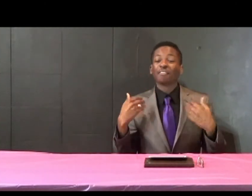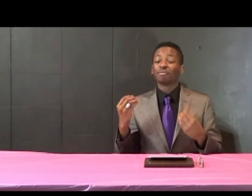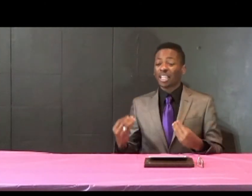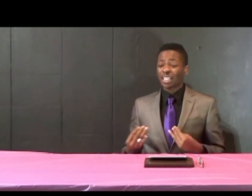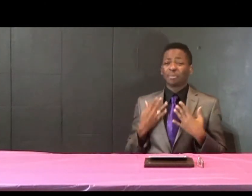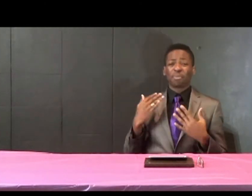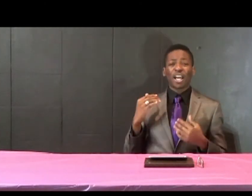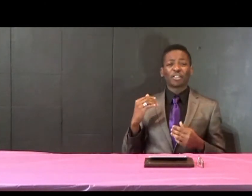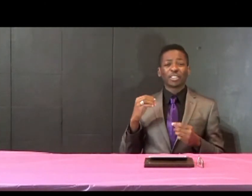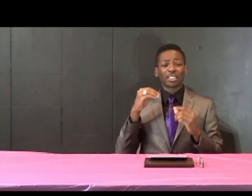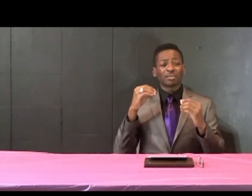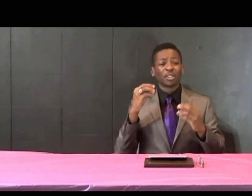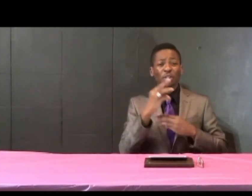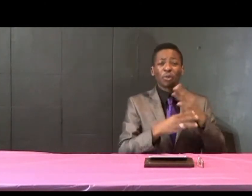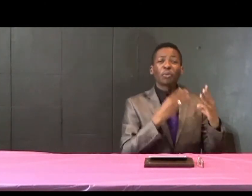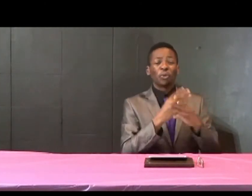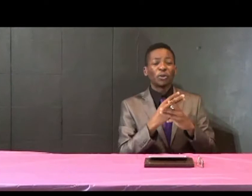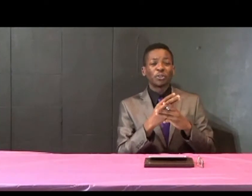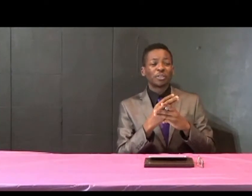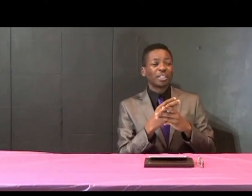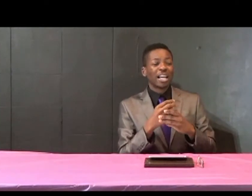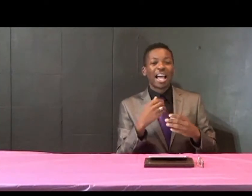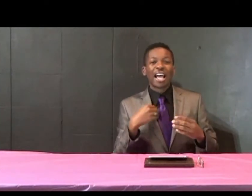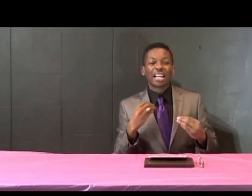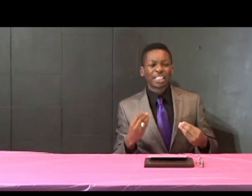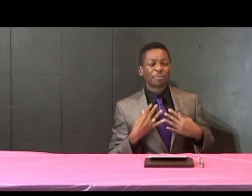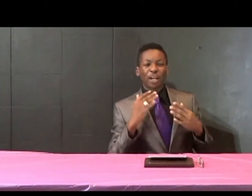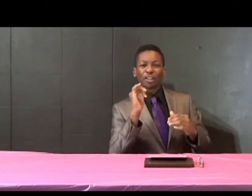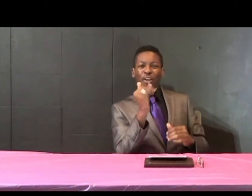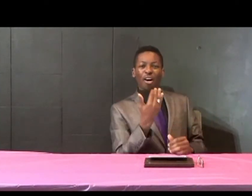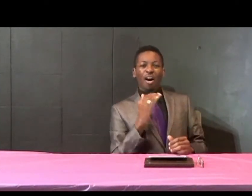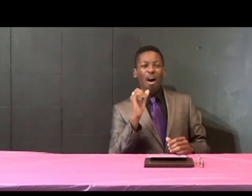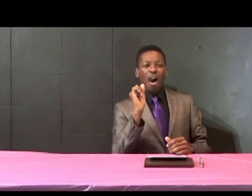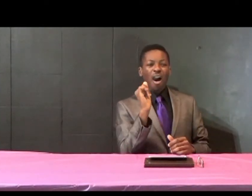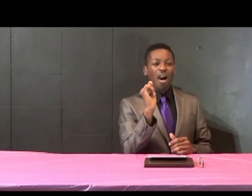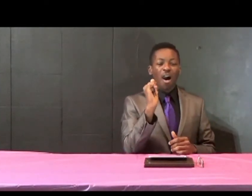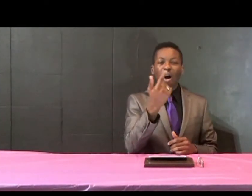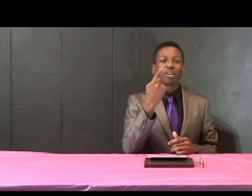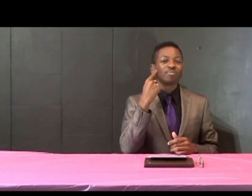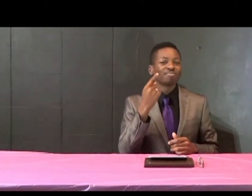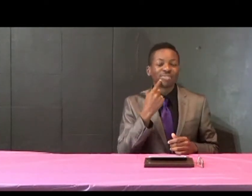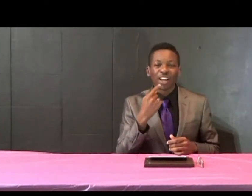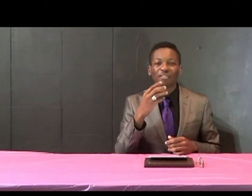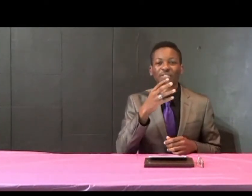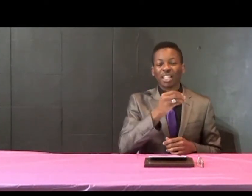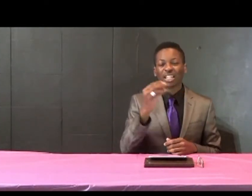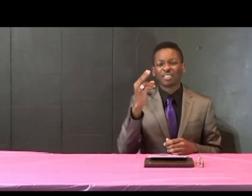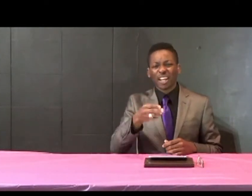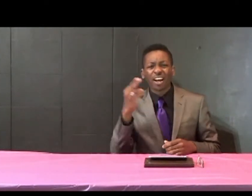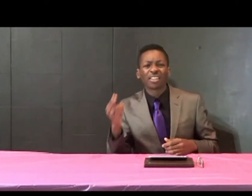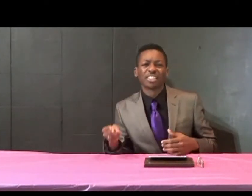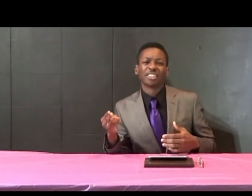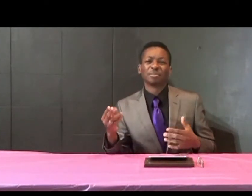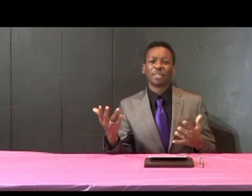So all six of these people have really inspired us in this world, and they've inspired all the deaf, hard of